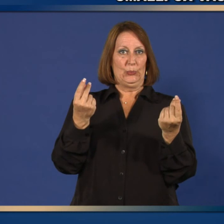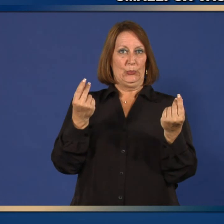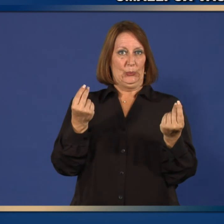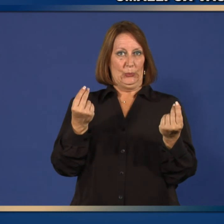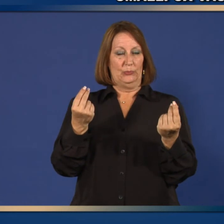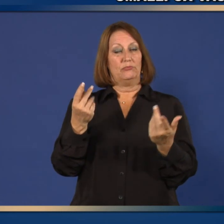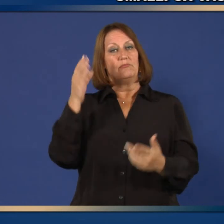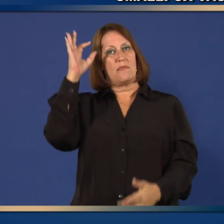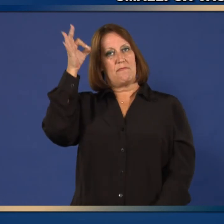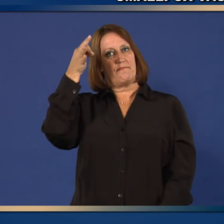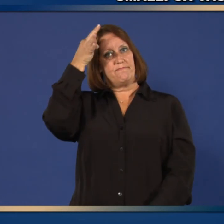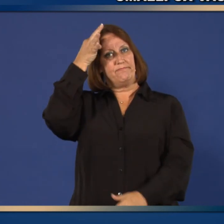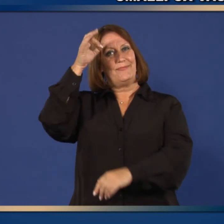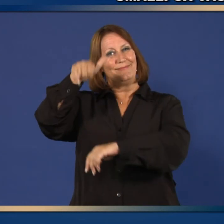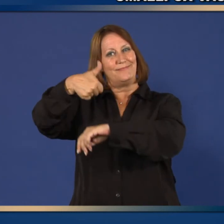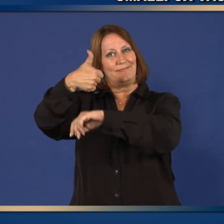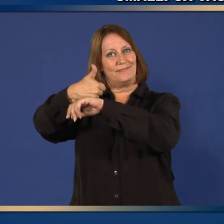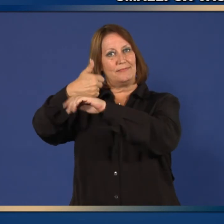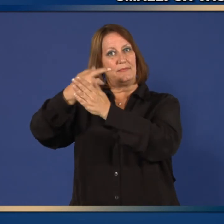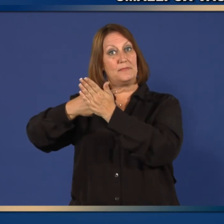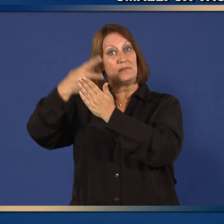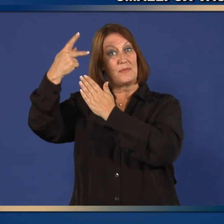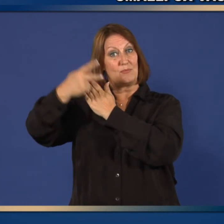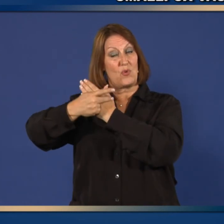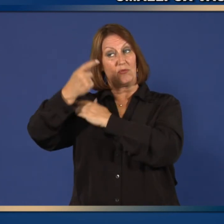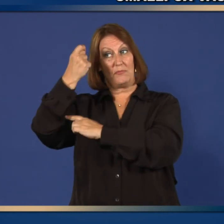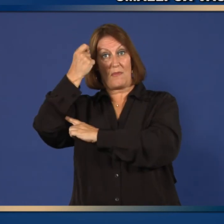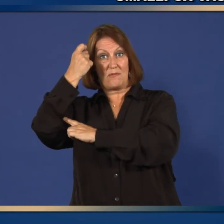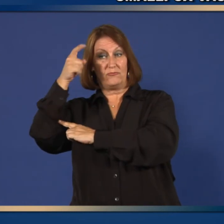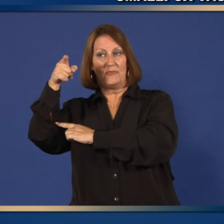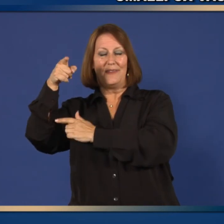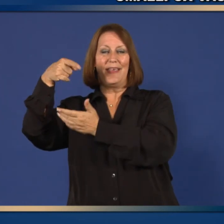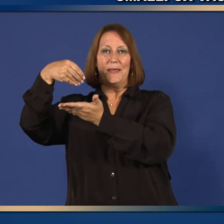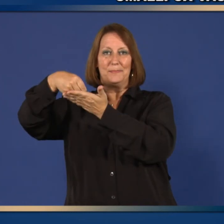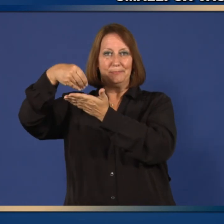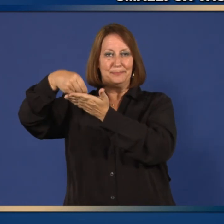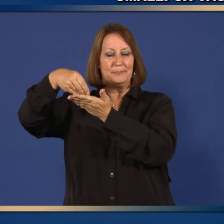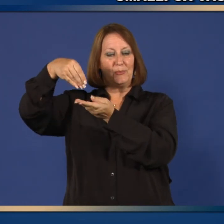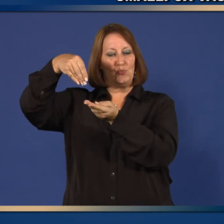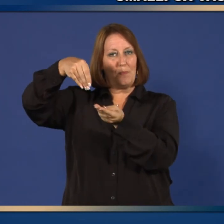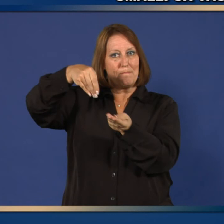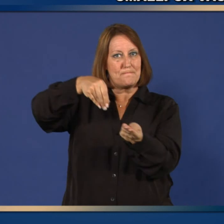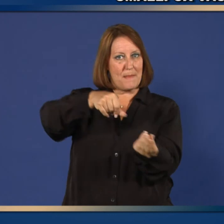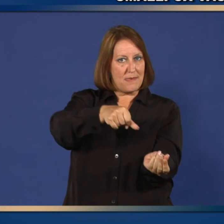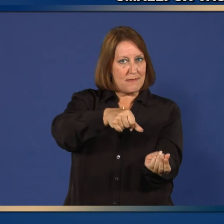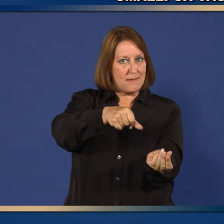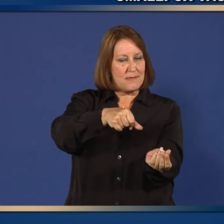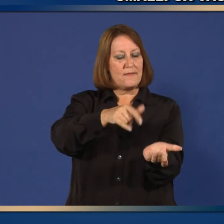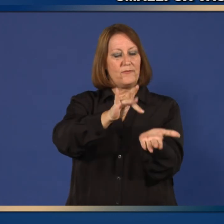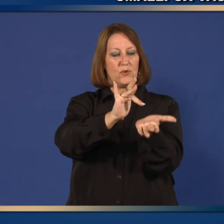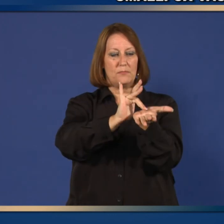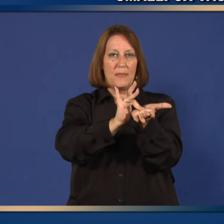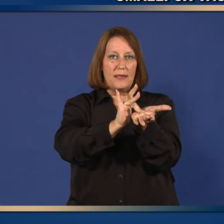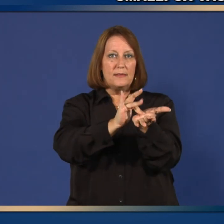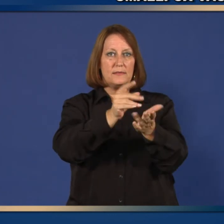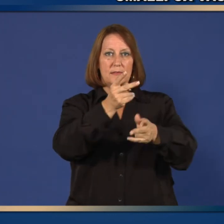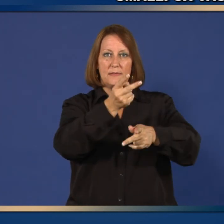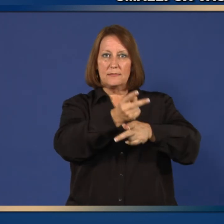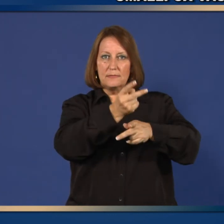has been created to help pay for related costs of medical care and lost wages.